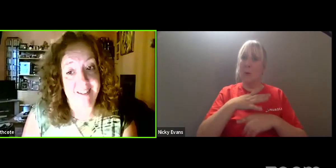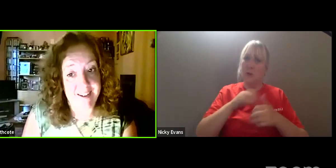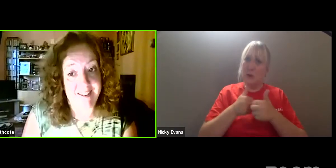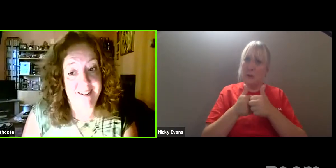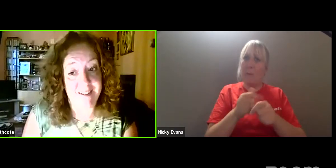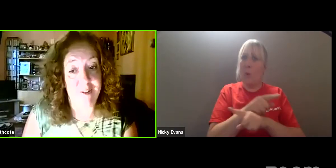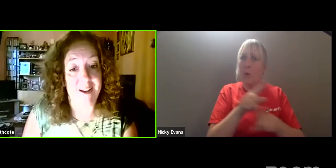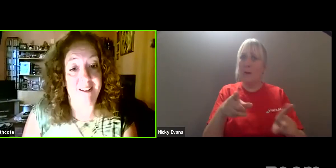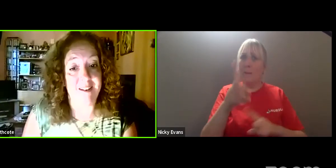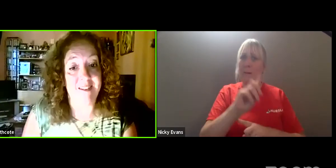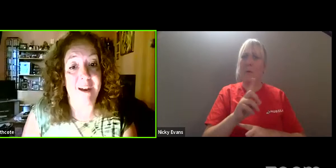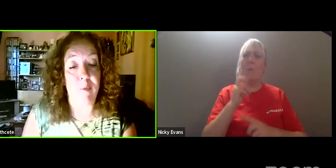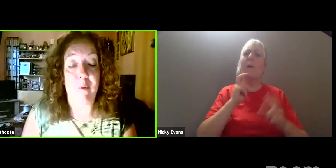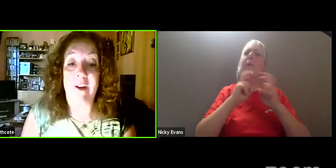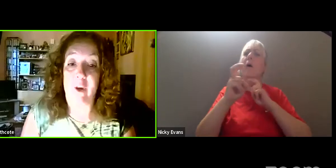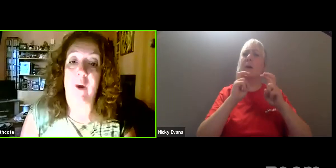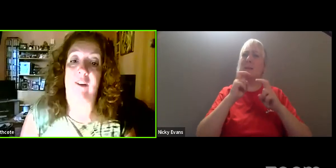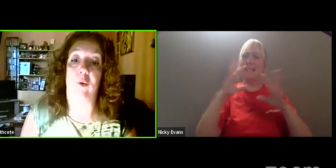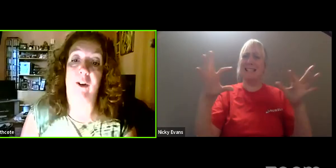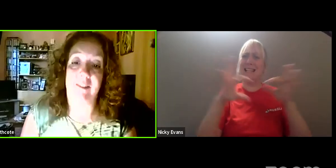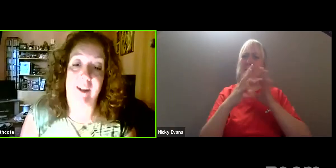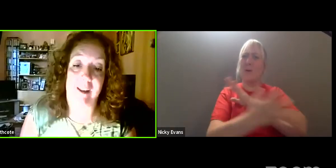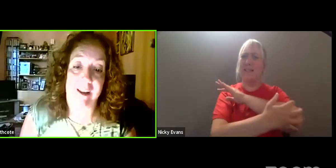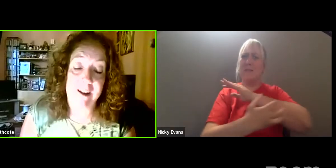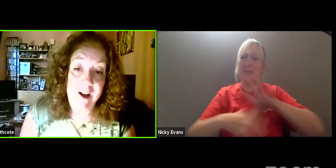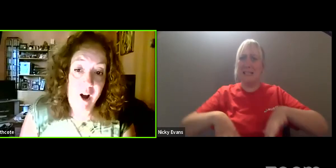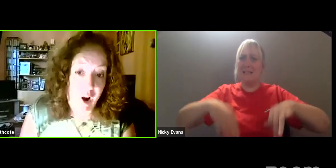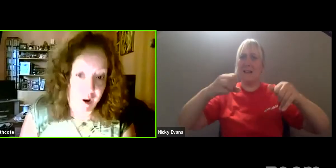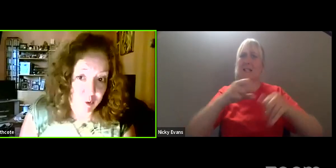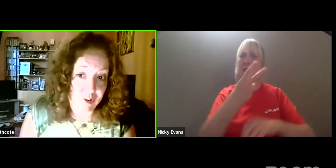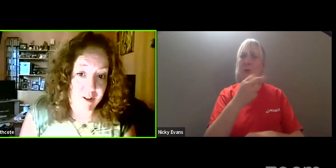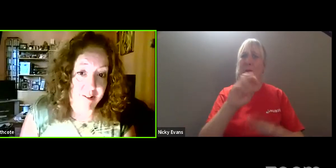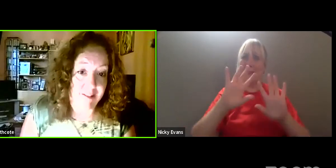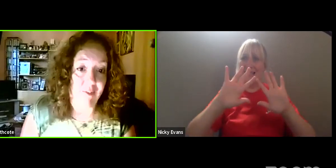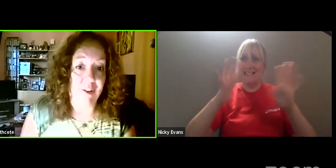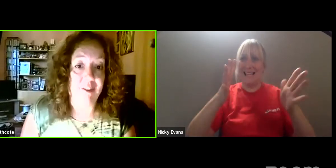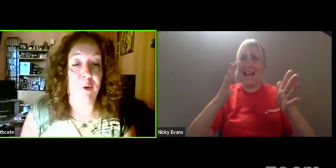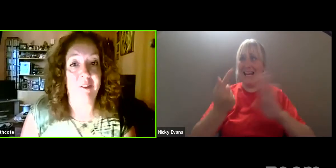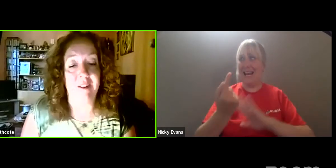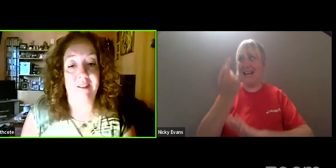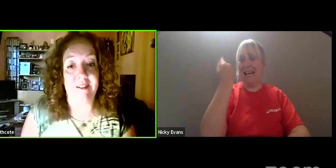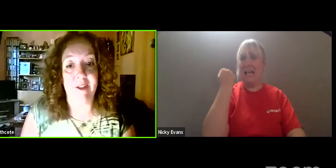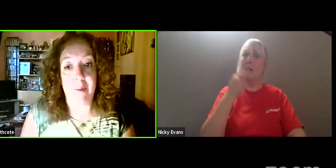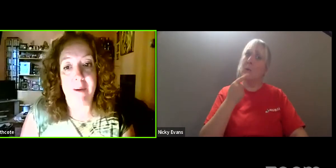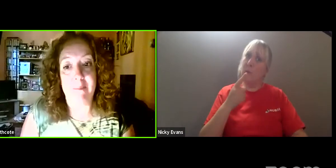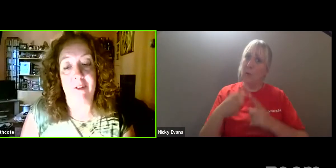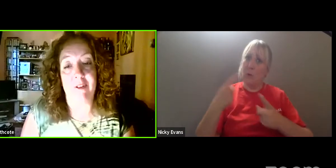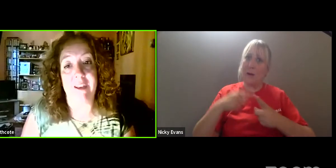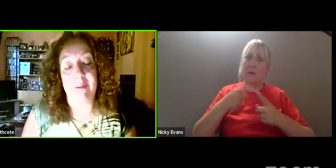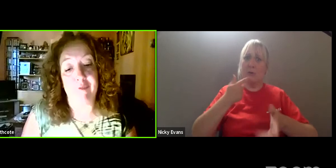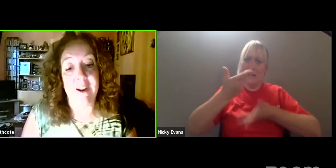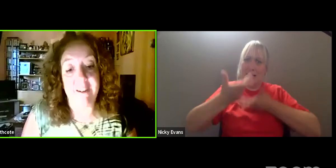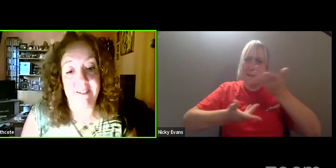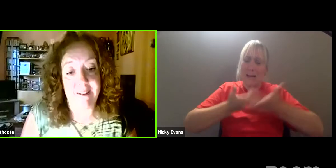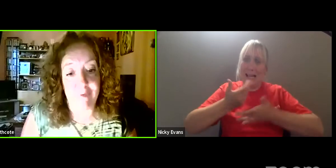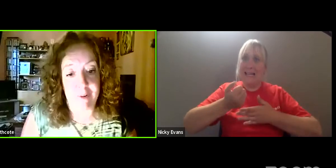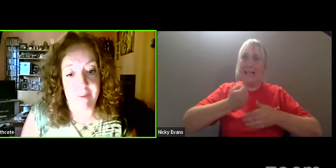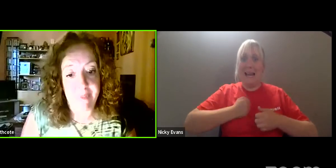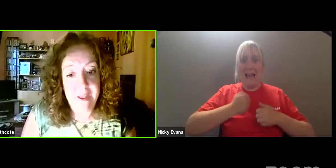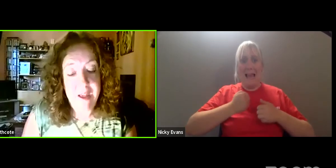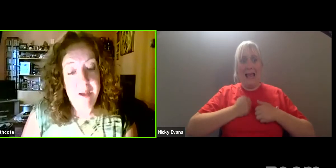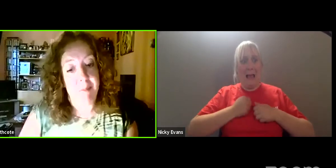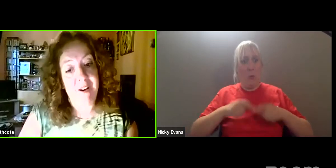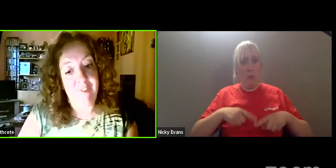austerity started in 2010, we were very quick to articulate our alternative and the sort of system that our members could take a pride in